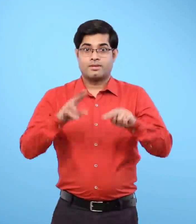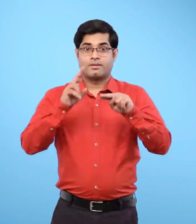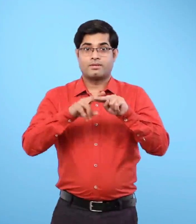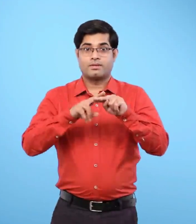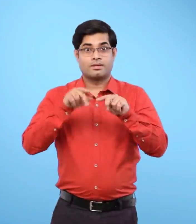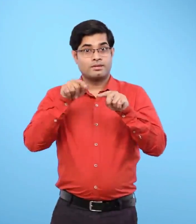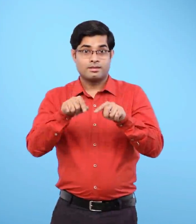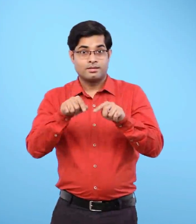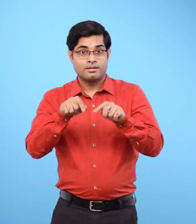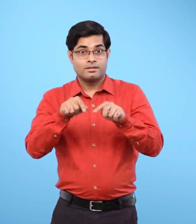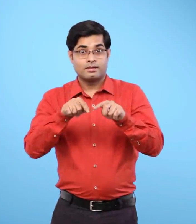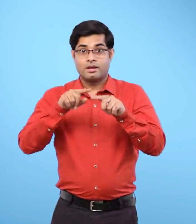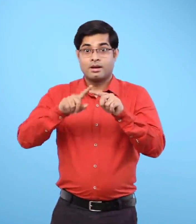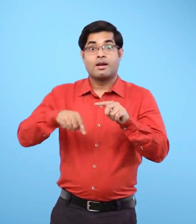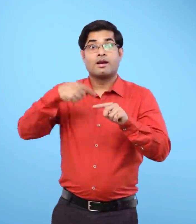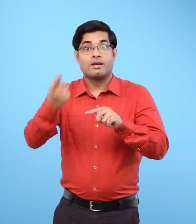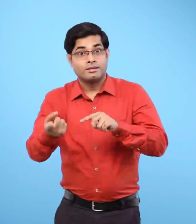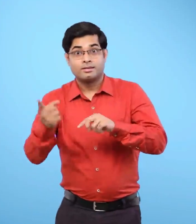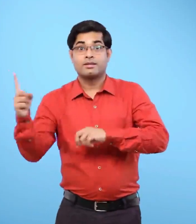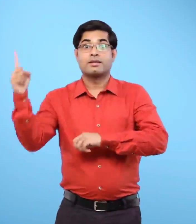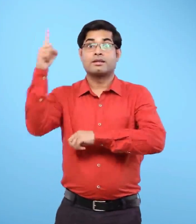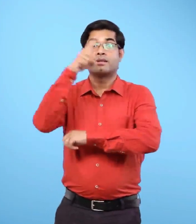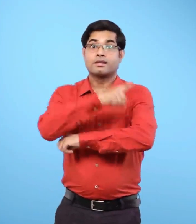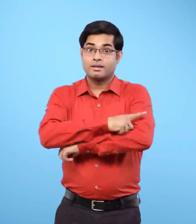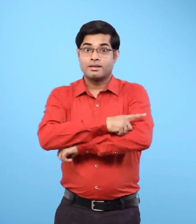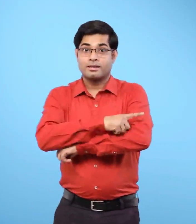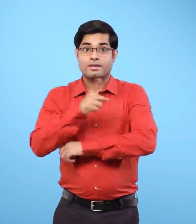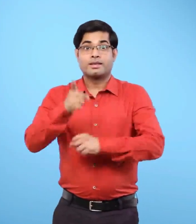Dash will be the teacher the day after Friday.